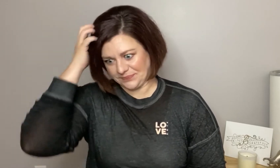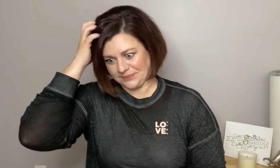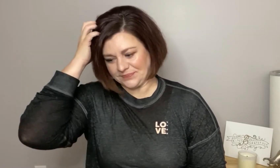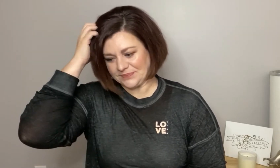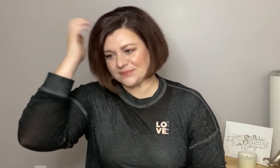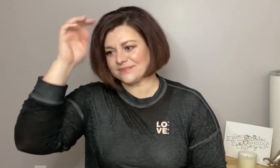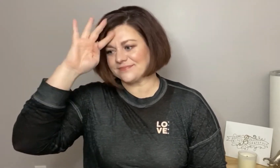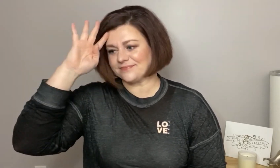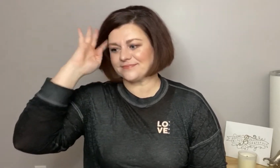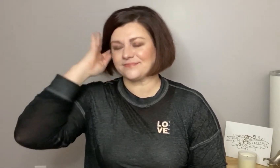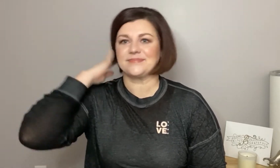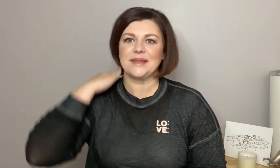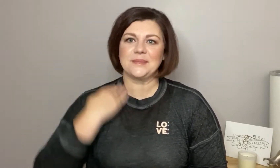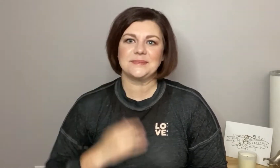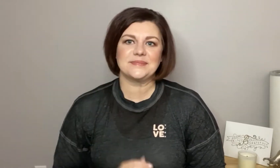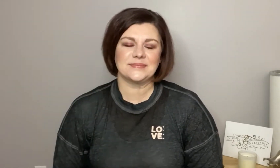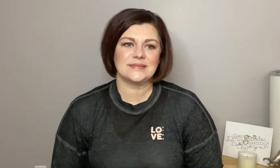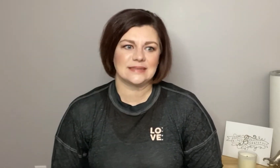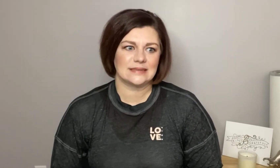Okay, yeah, all right.